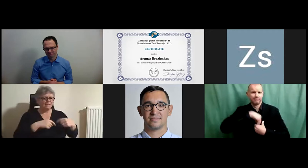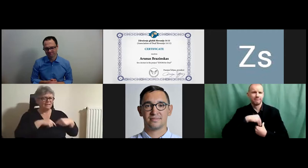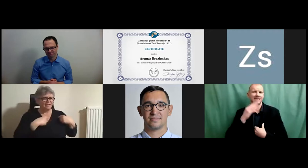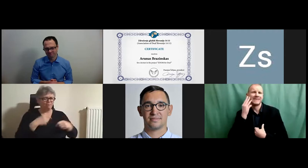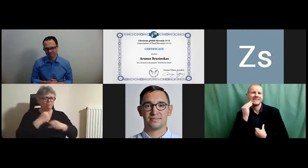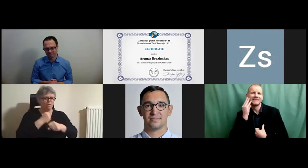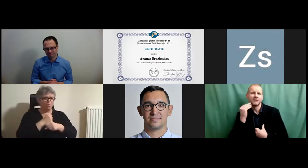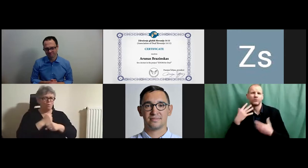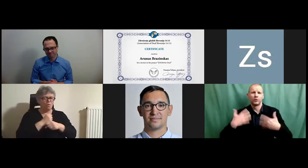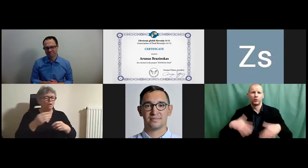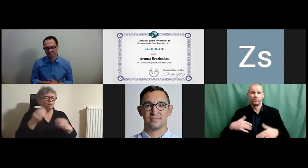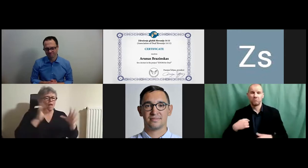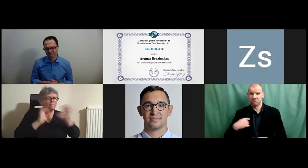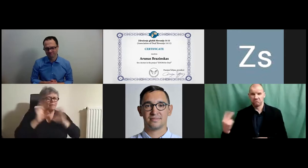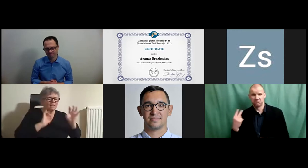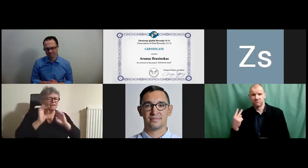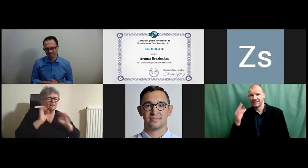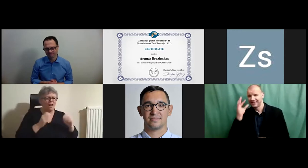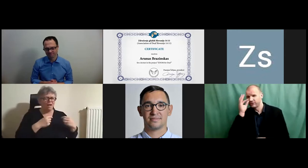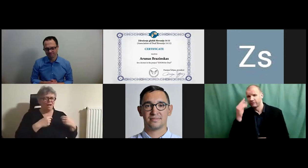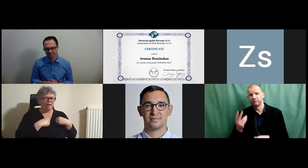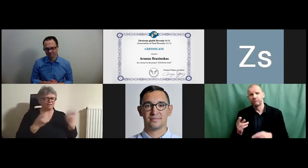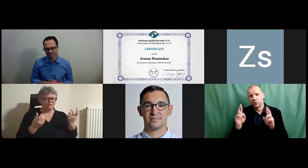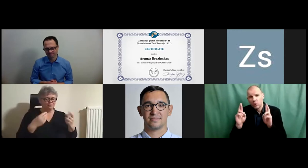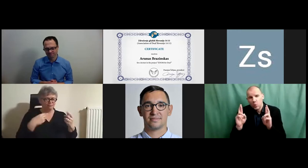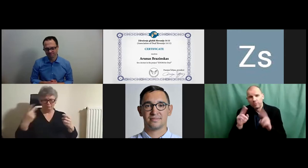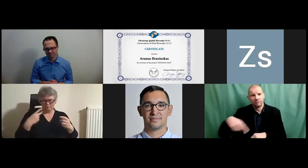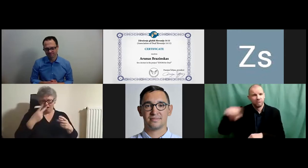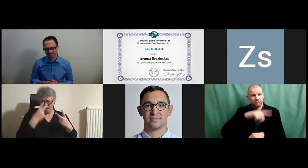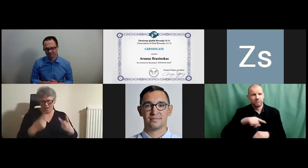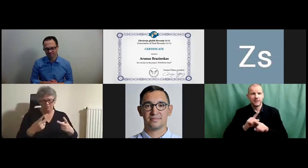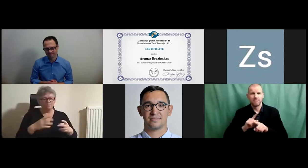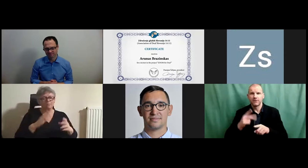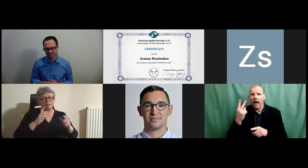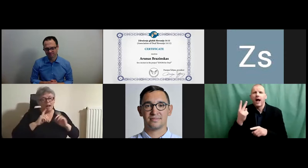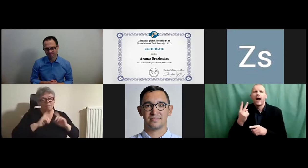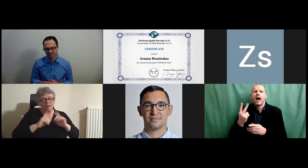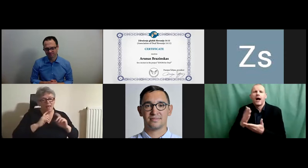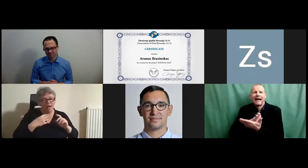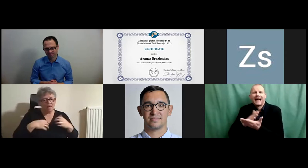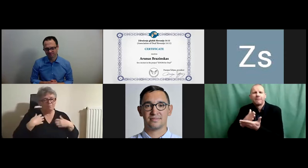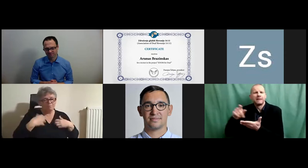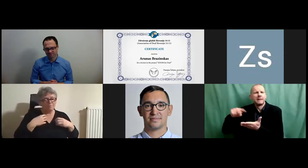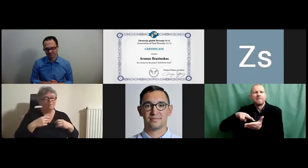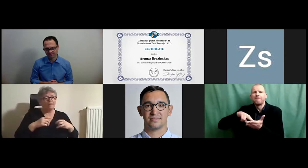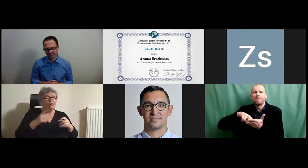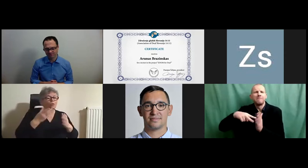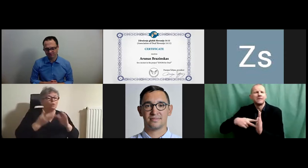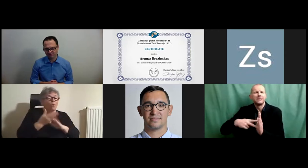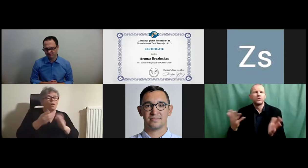for volunteering their time and getting this experience. Chris and I hope